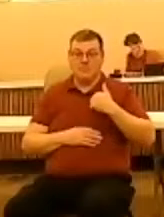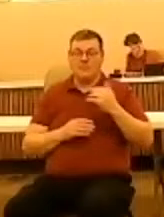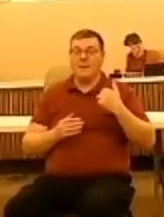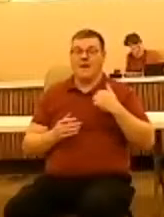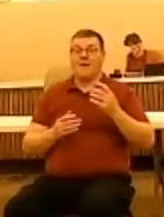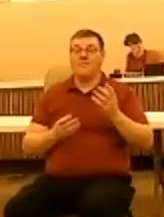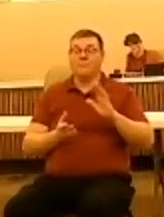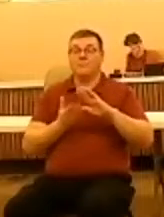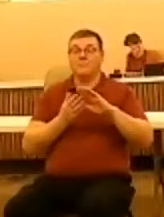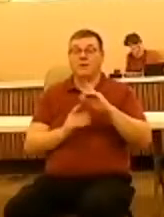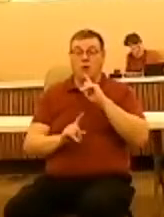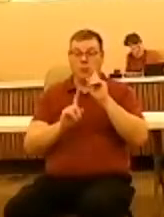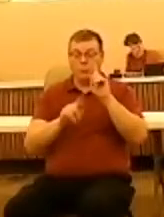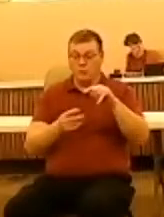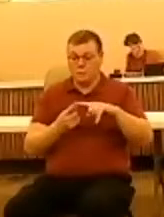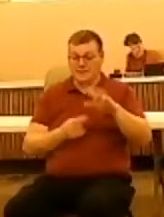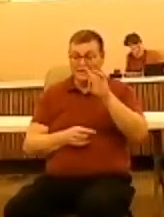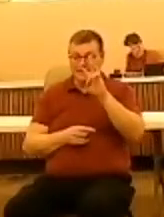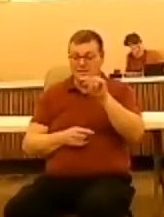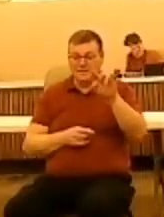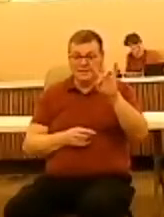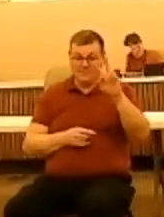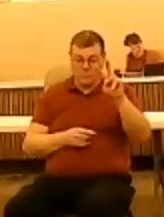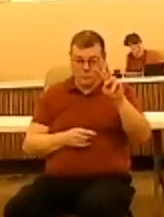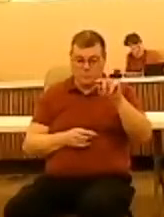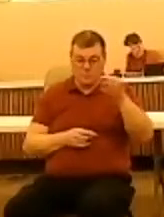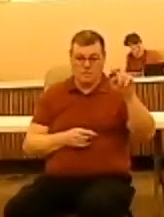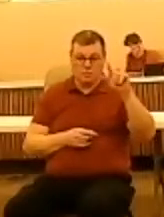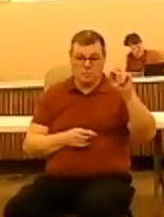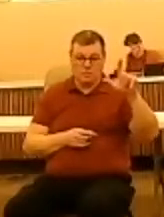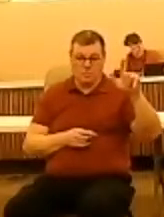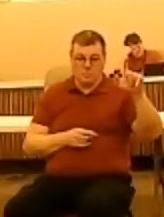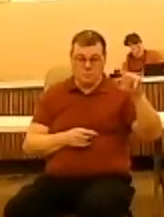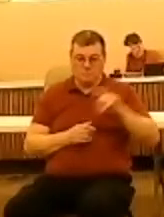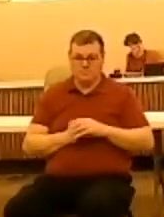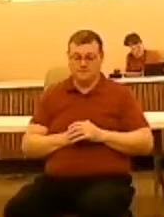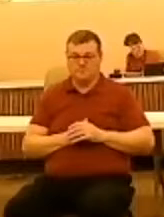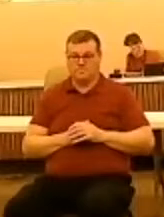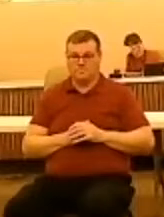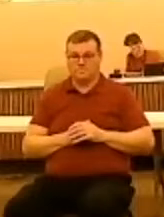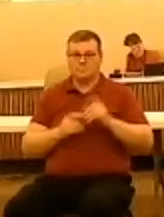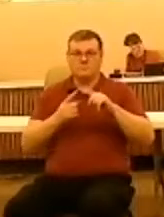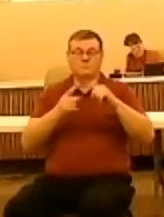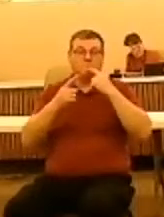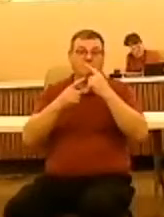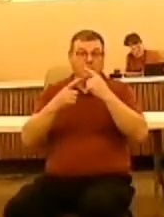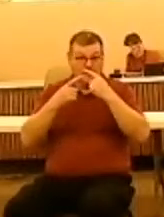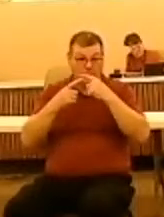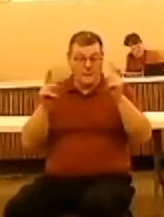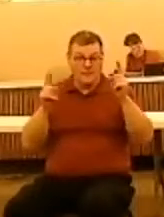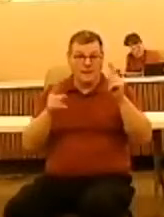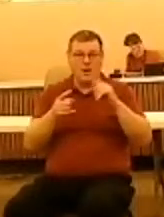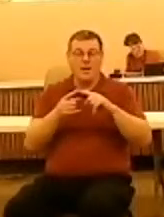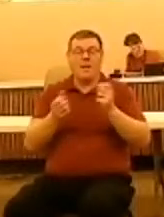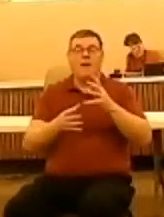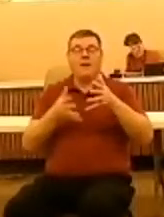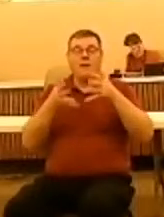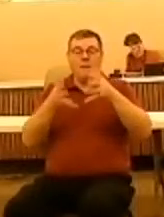have resolution 6-72, 2021 to declare an item surplus